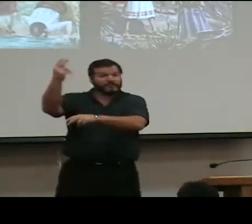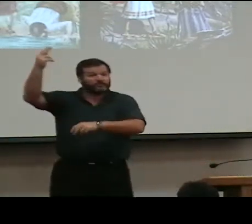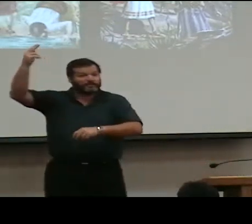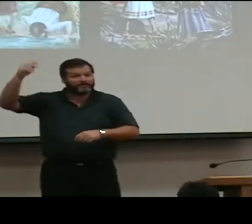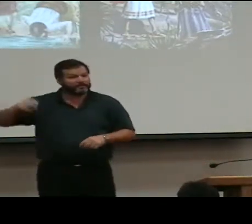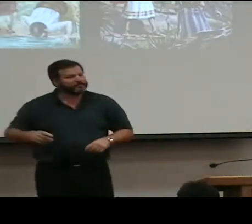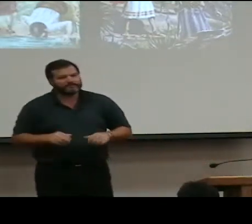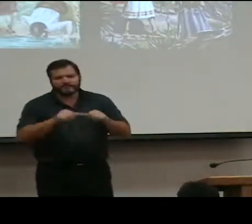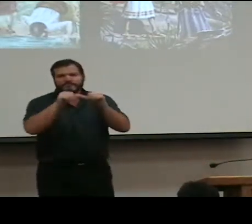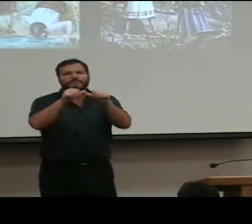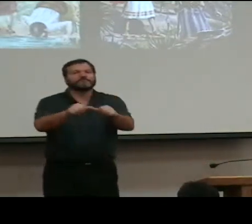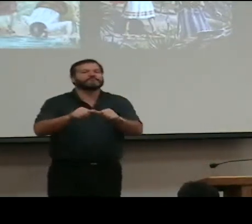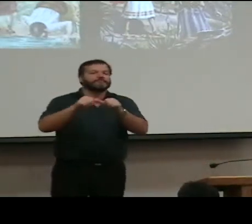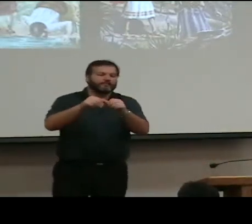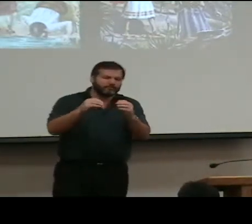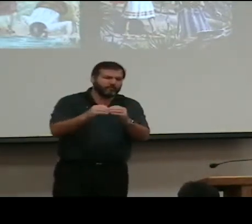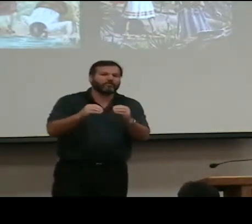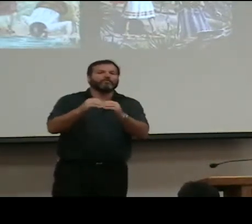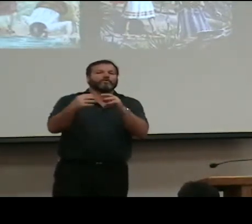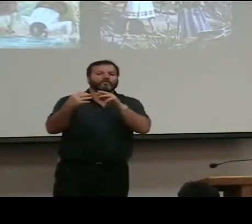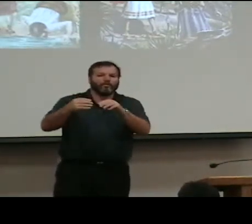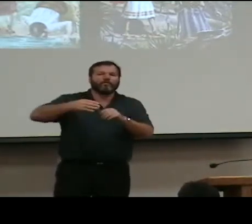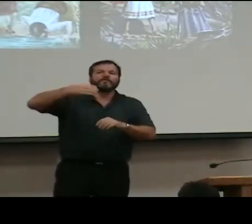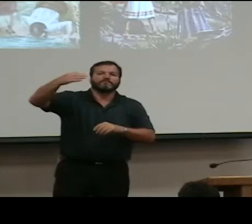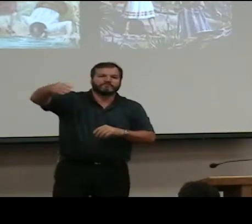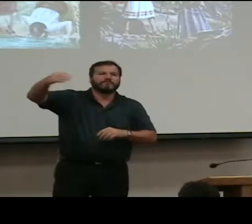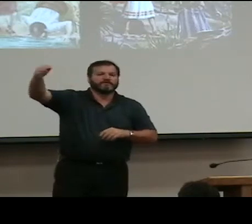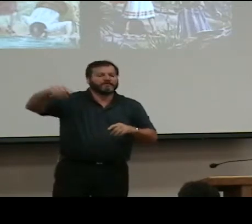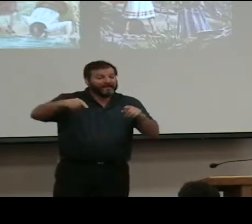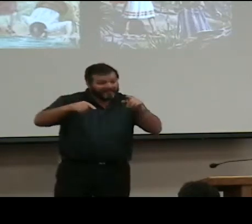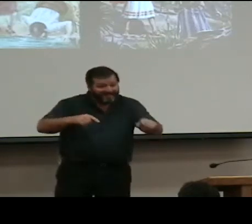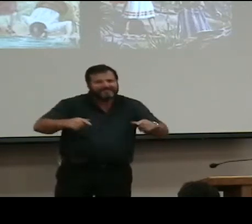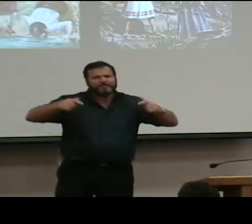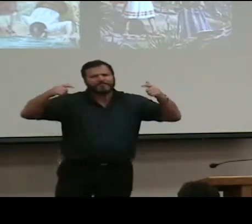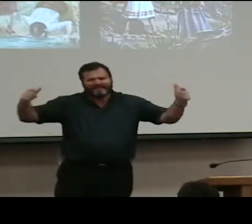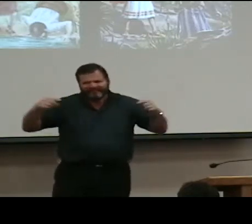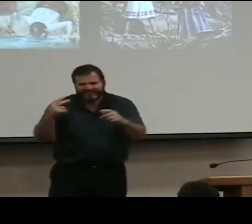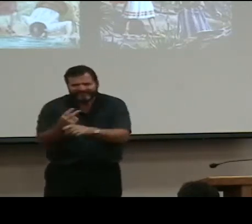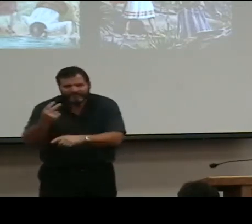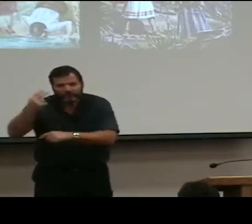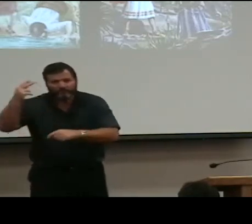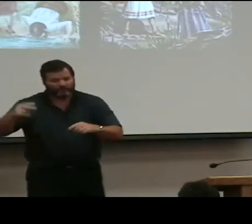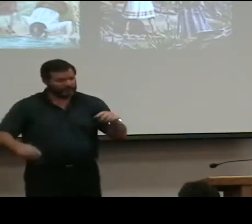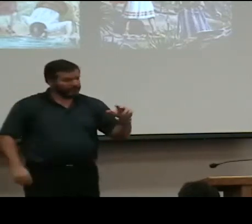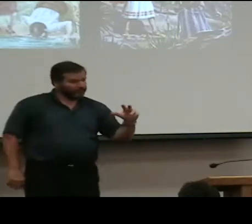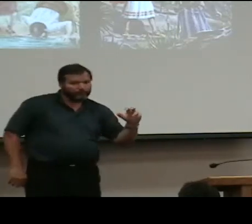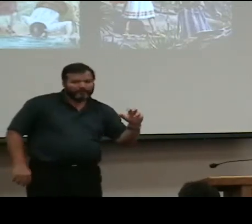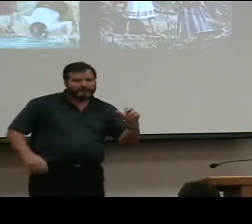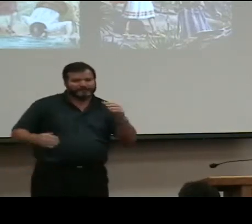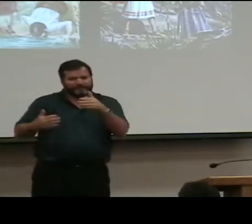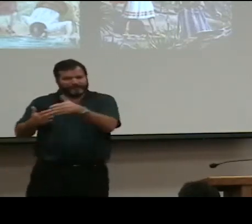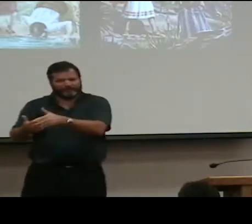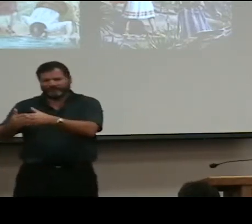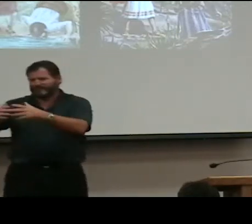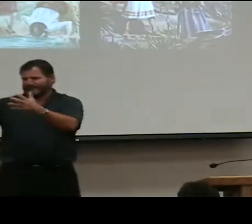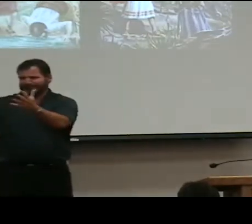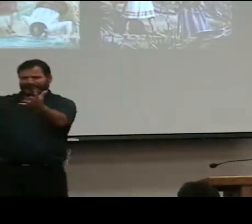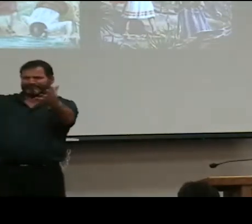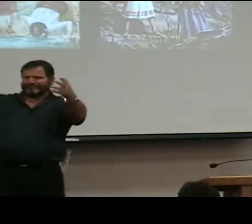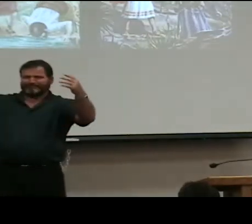And the victory came to Gideon. More wars after that. It was a big victory. 300 men against